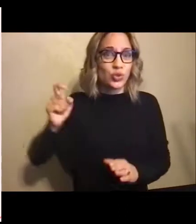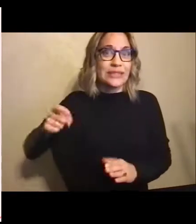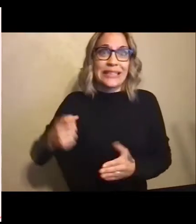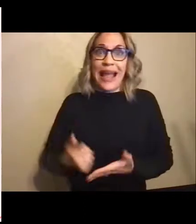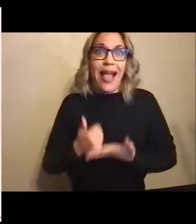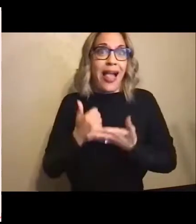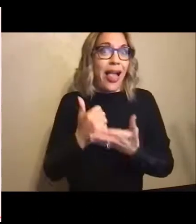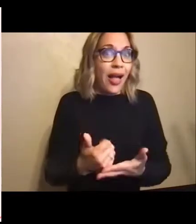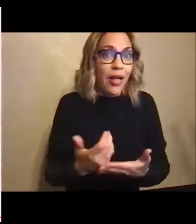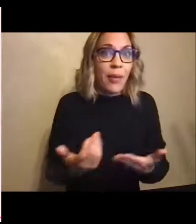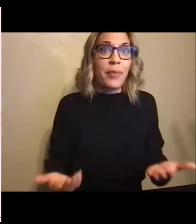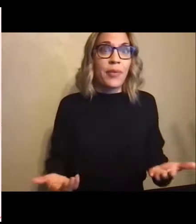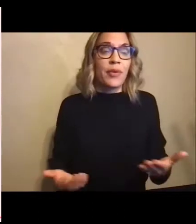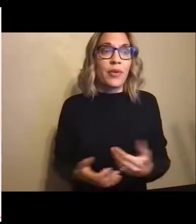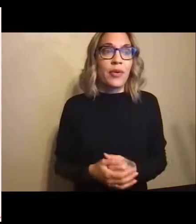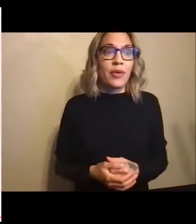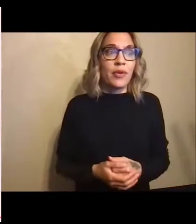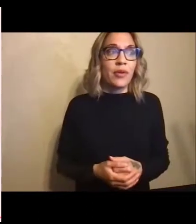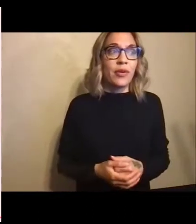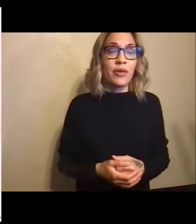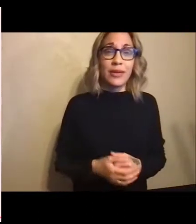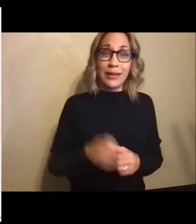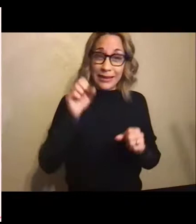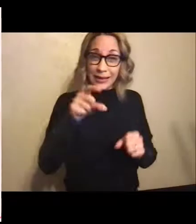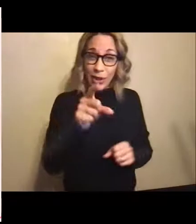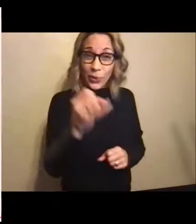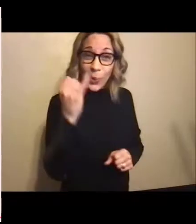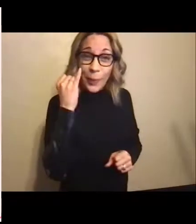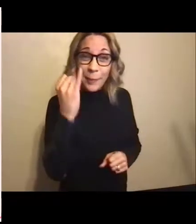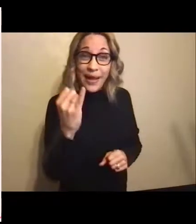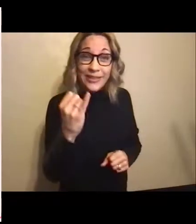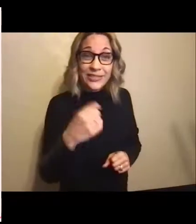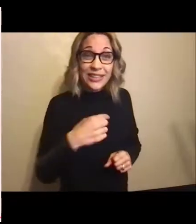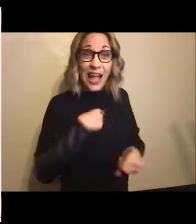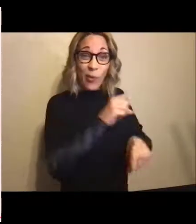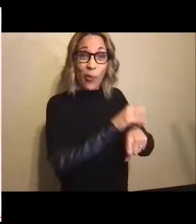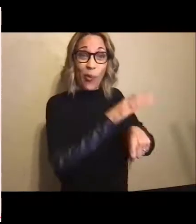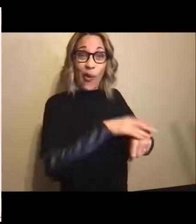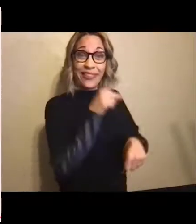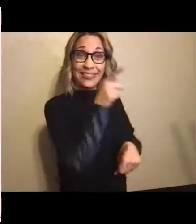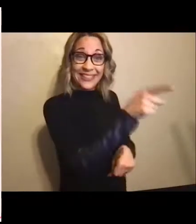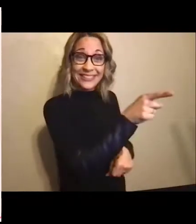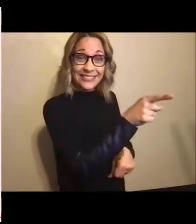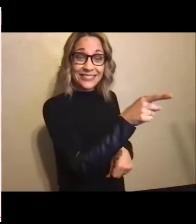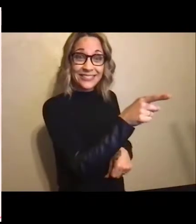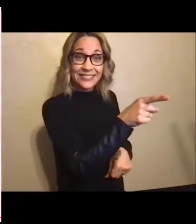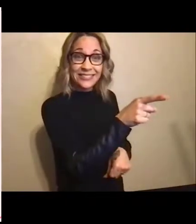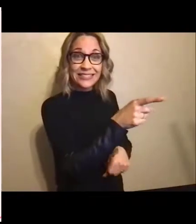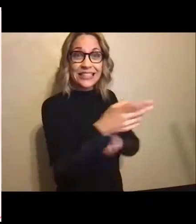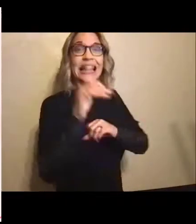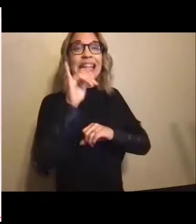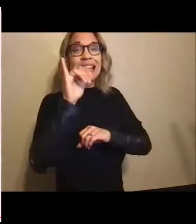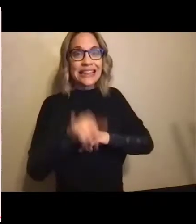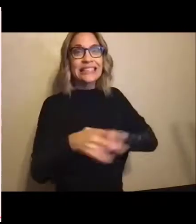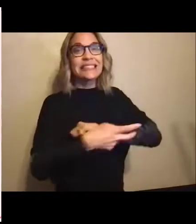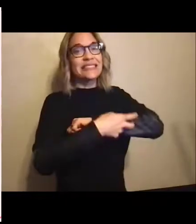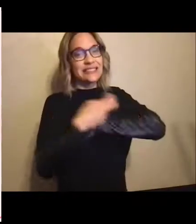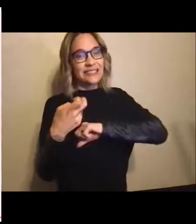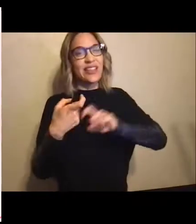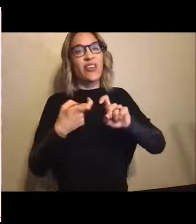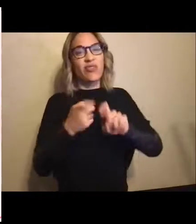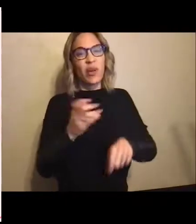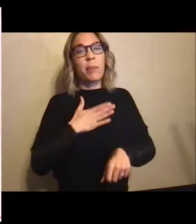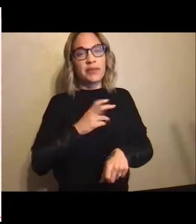them. And they opened 4 accounts. I mean, they needed help. Can you imagine me expending time on